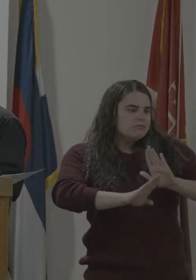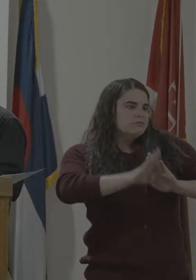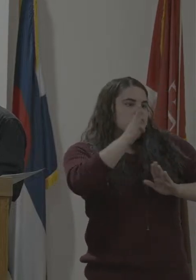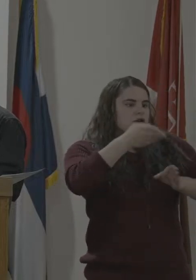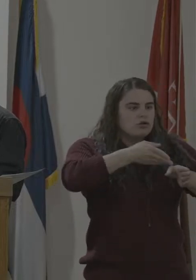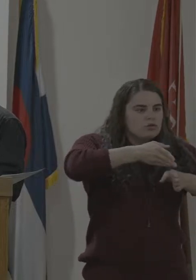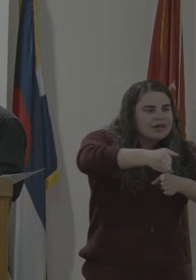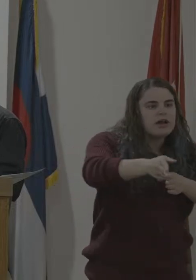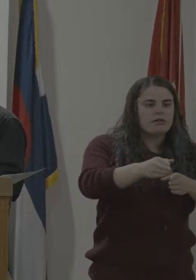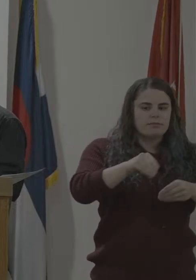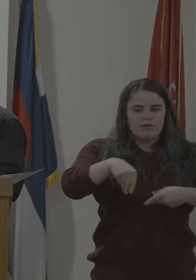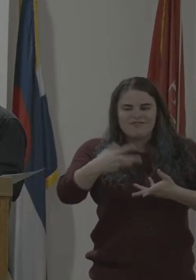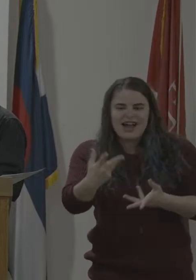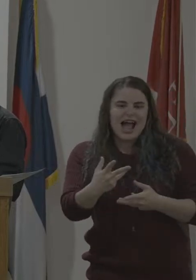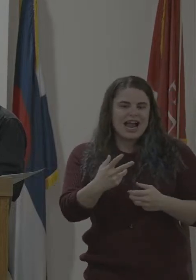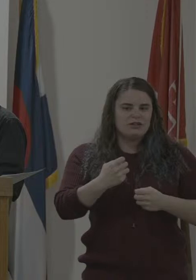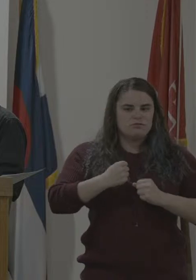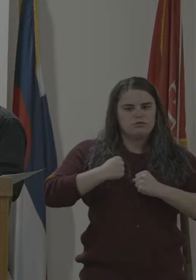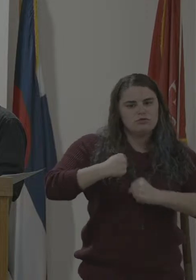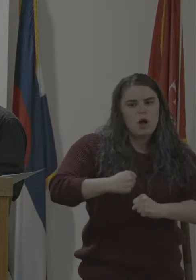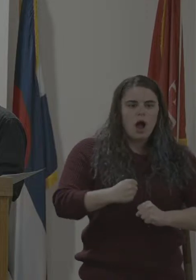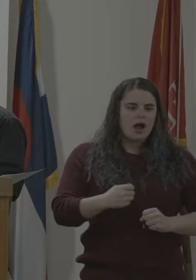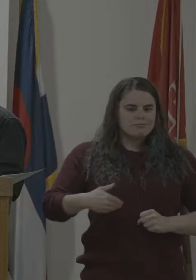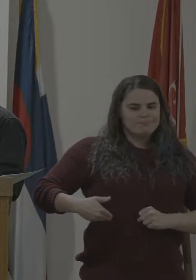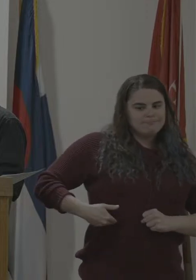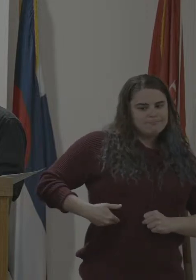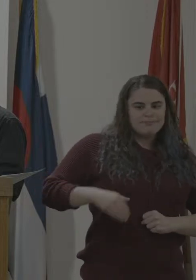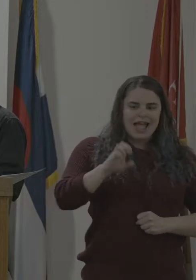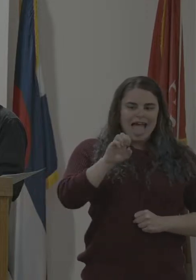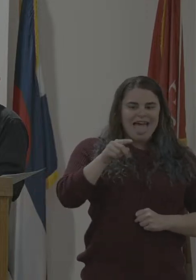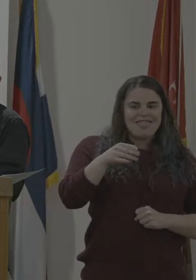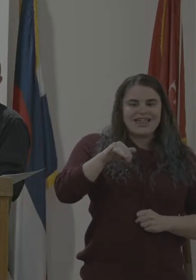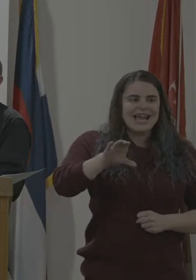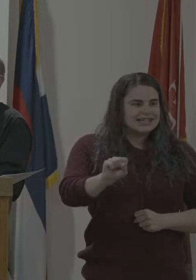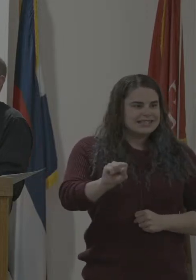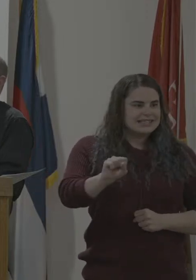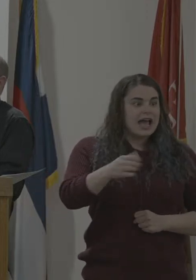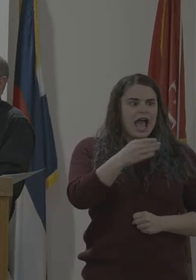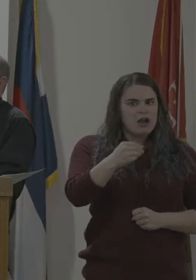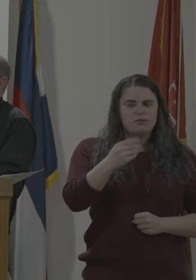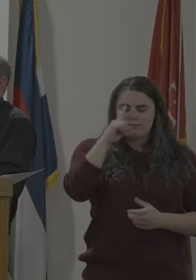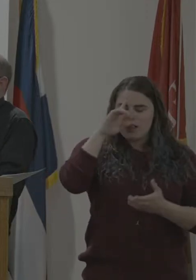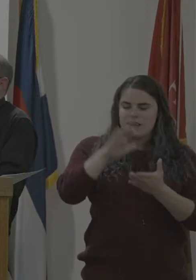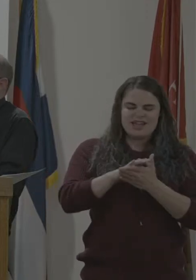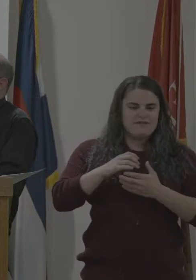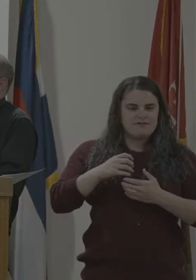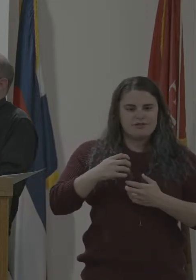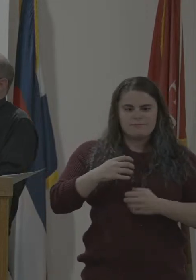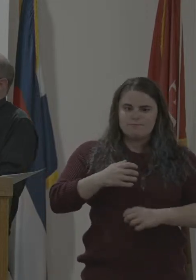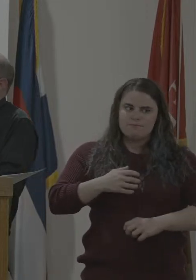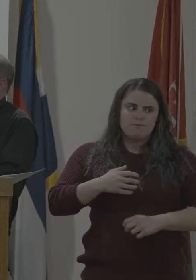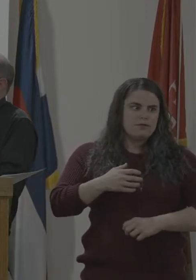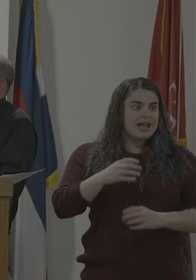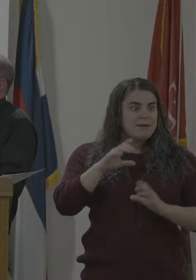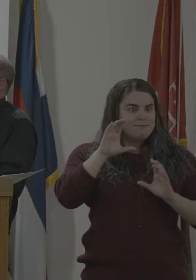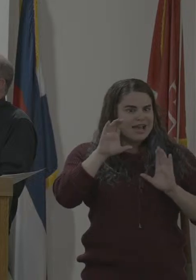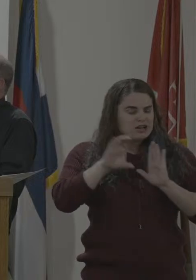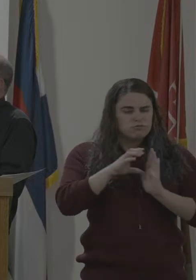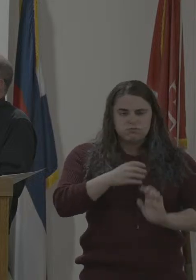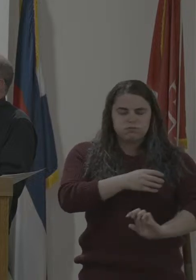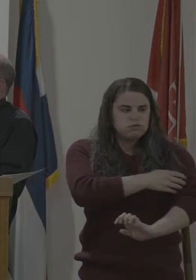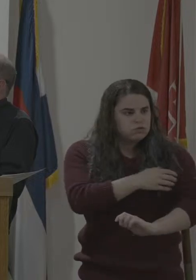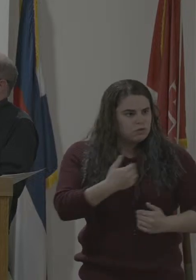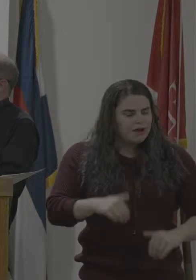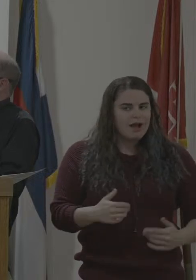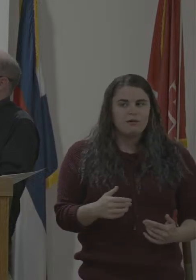of professional ethics, and an unshakable belief in the power of images since 1944. So Howard's going to come up here and